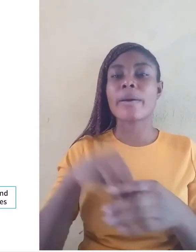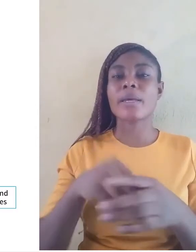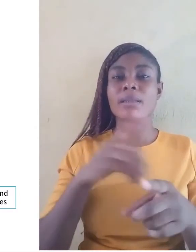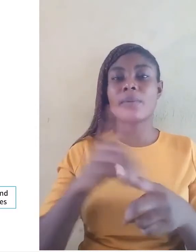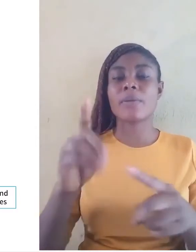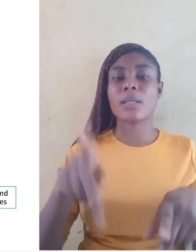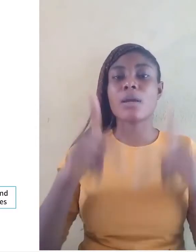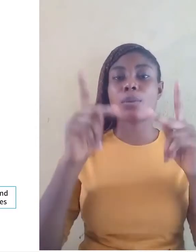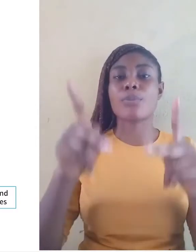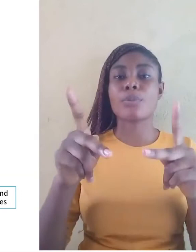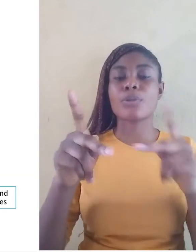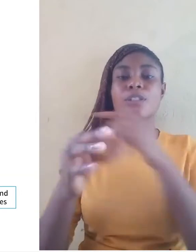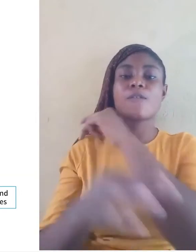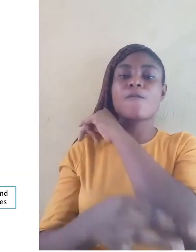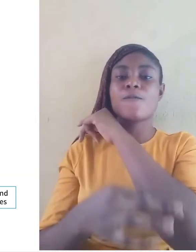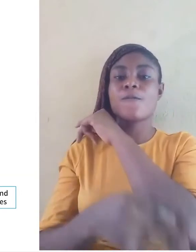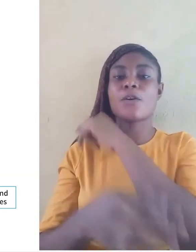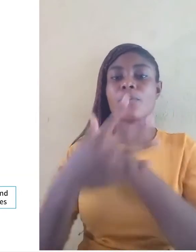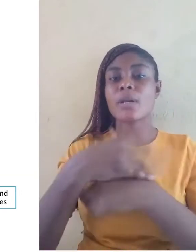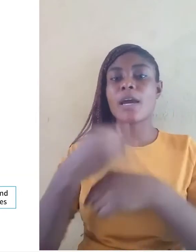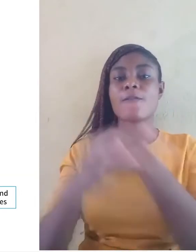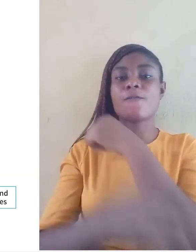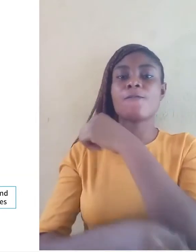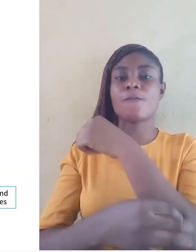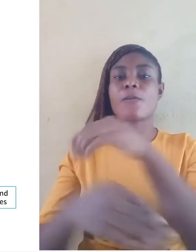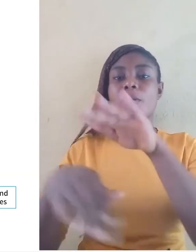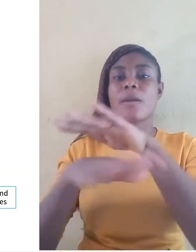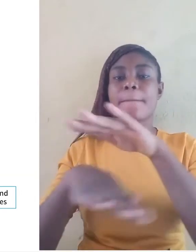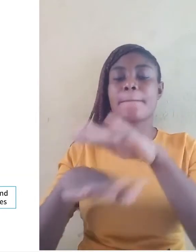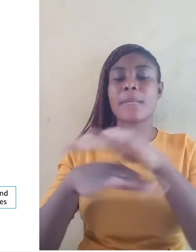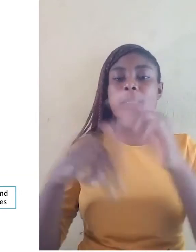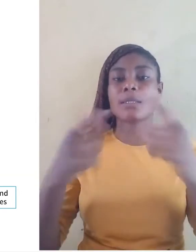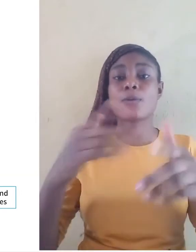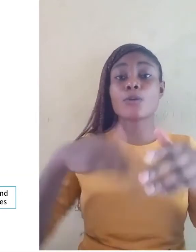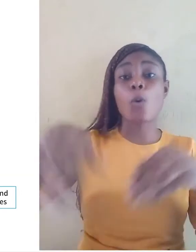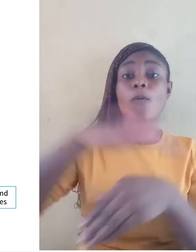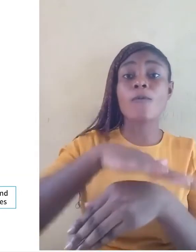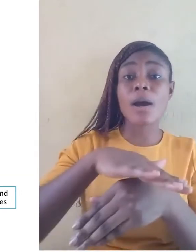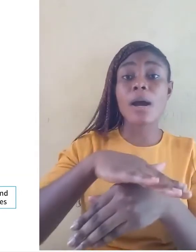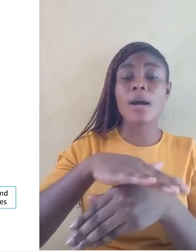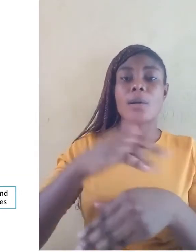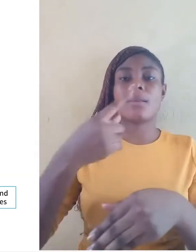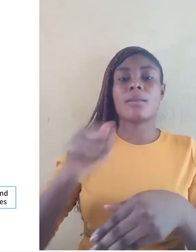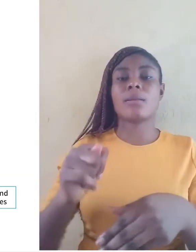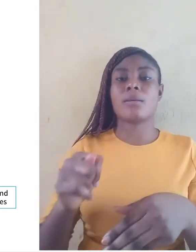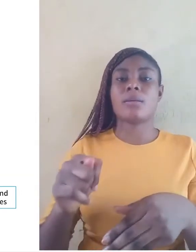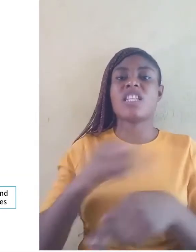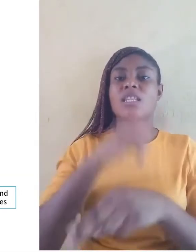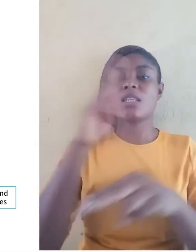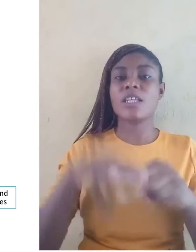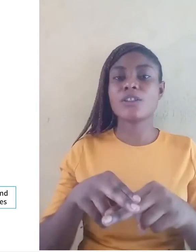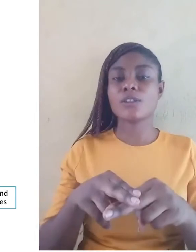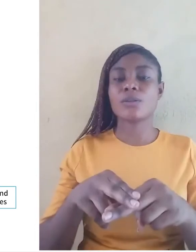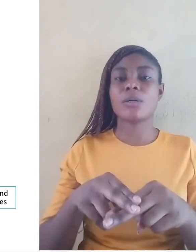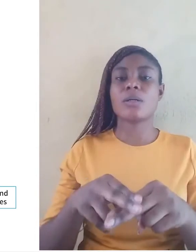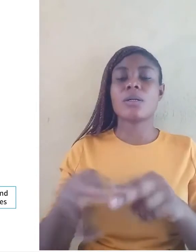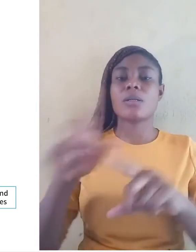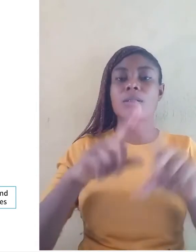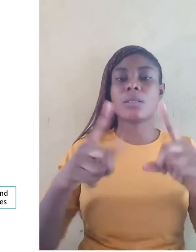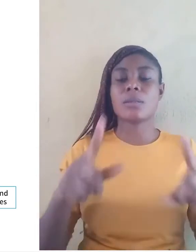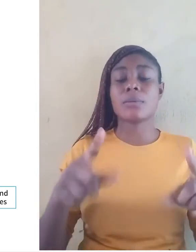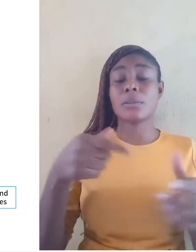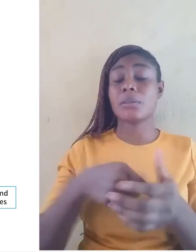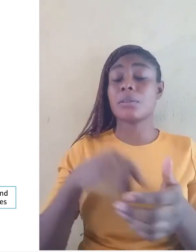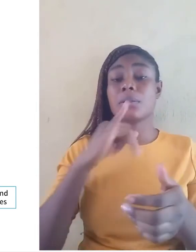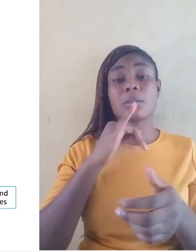promoting the foreign and foreign-based sign languages over the indigenous ones? I think this is kind of a food